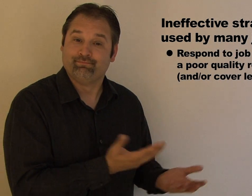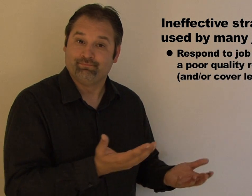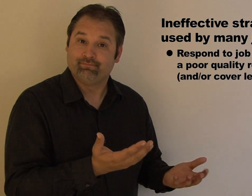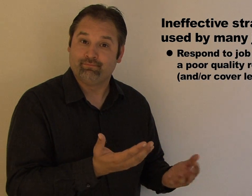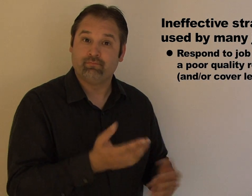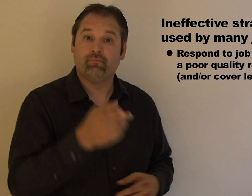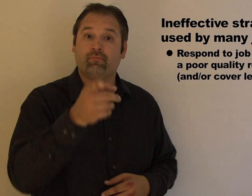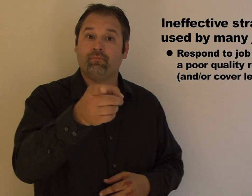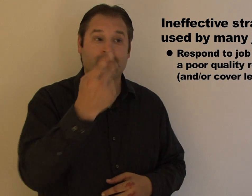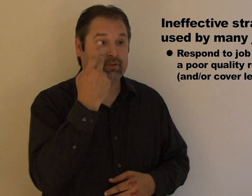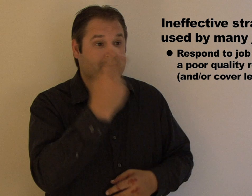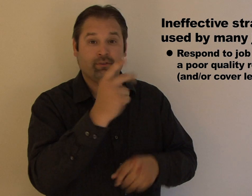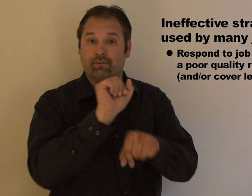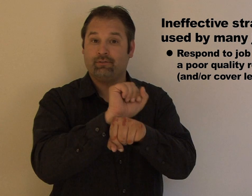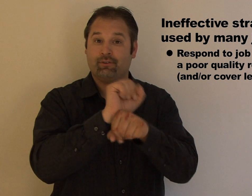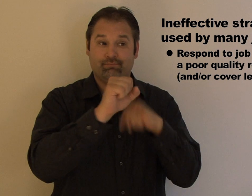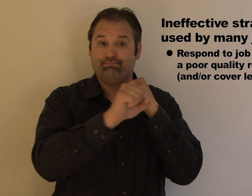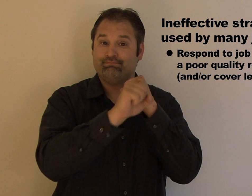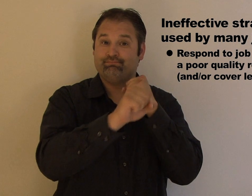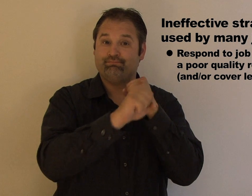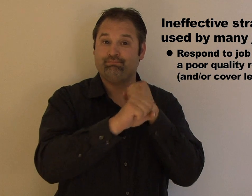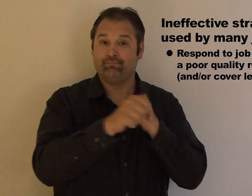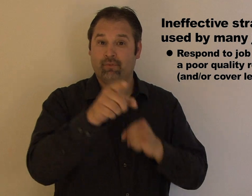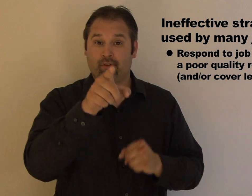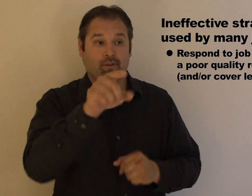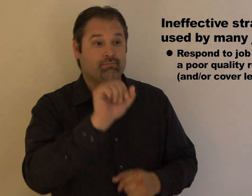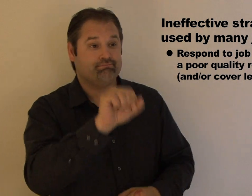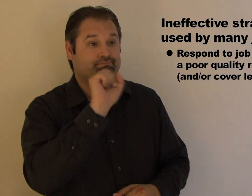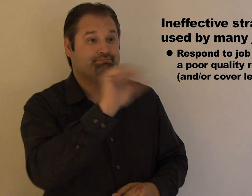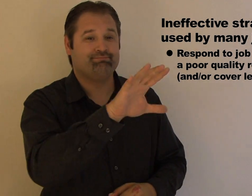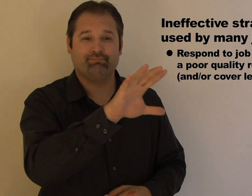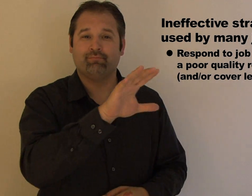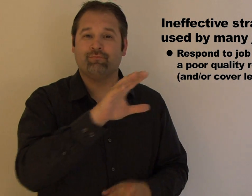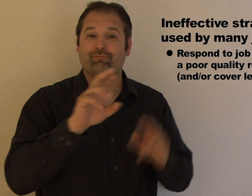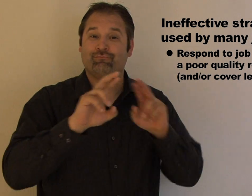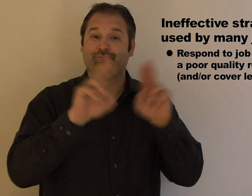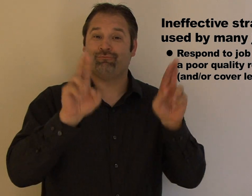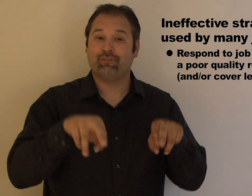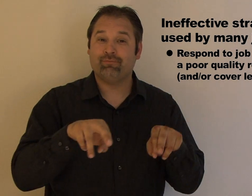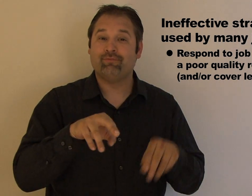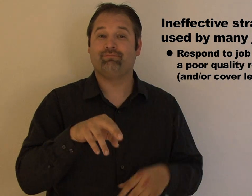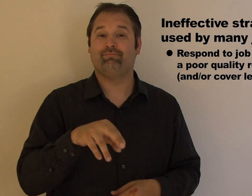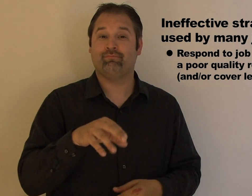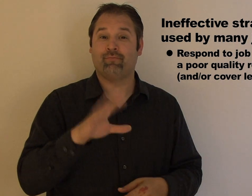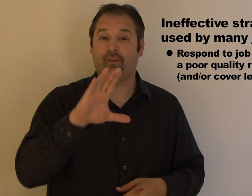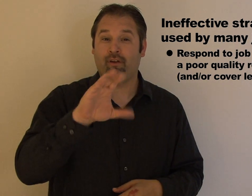Responding to job postings using a poor quality resume and/or cover letter.